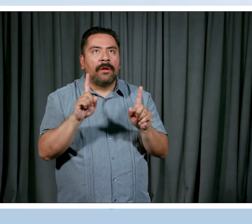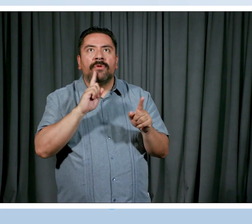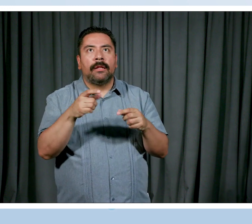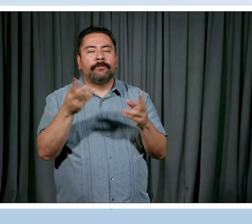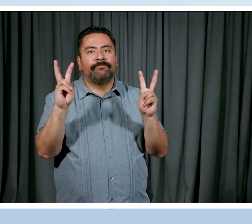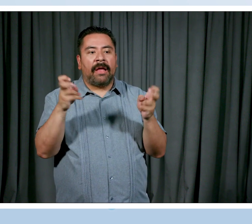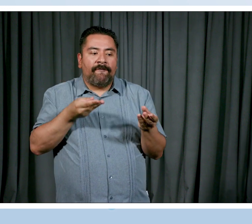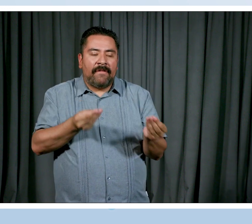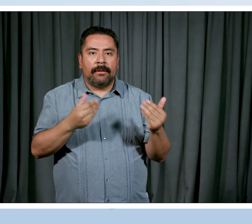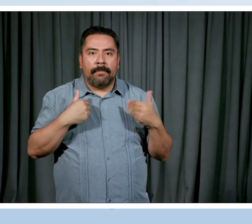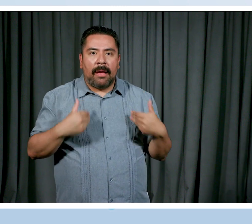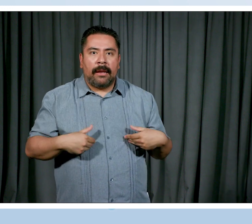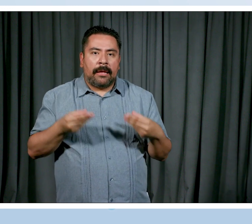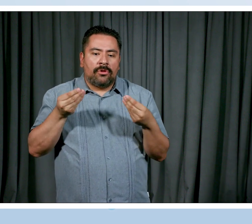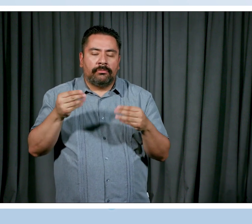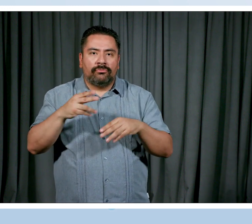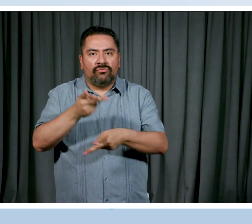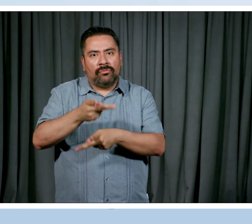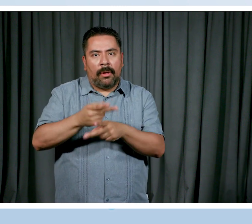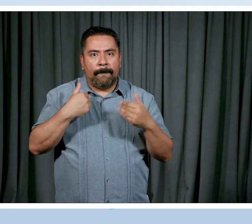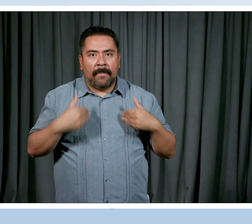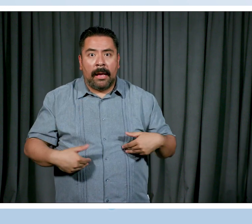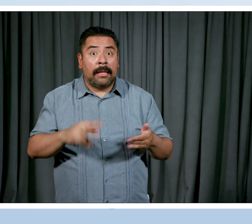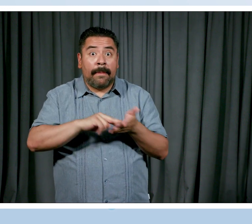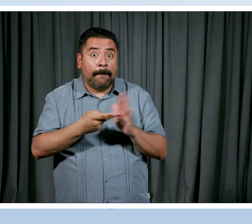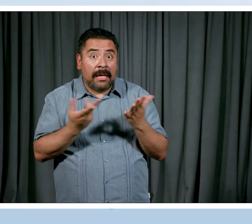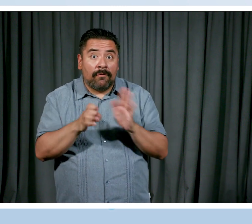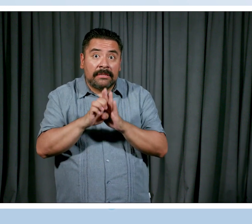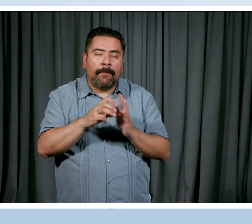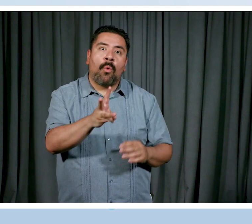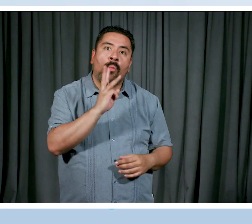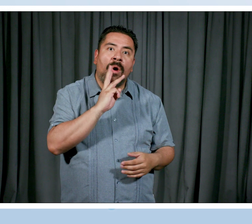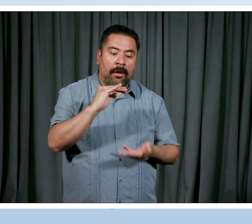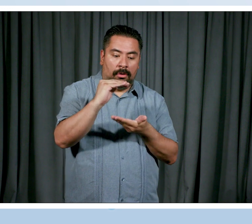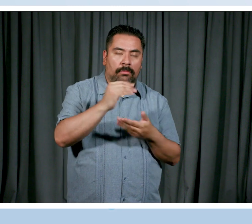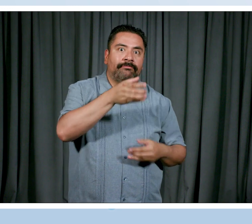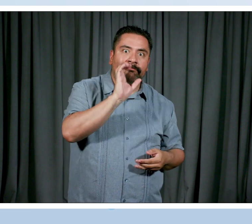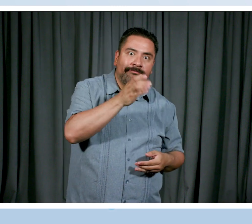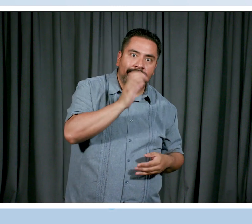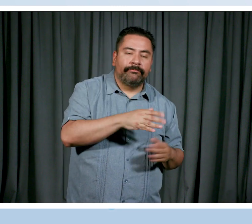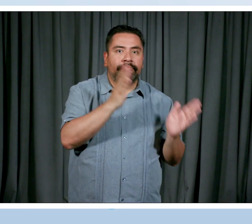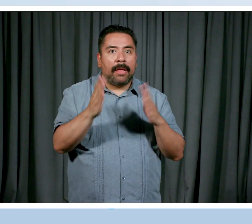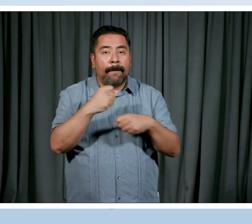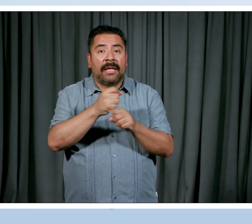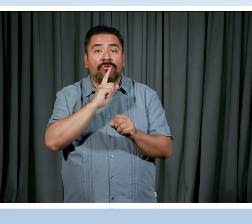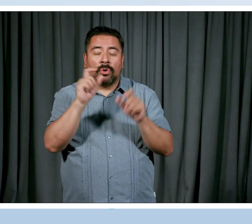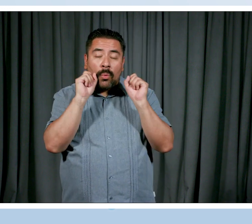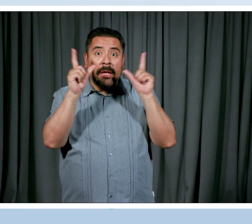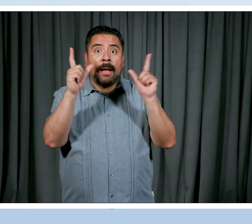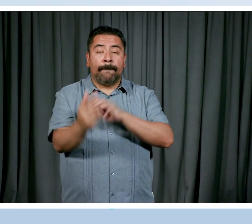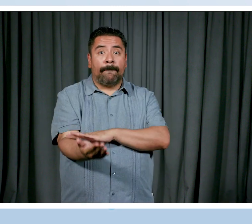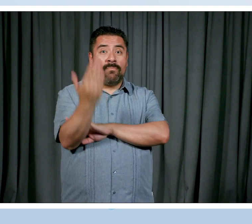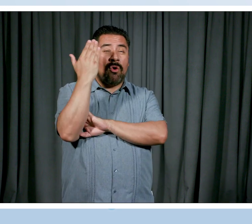your body and nourishing your body. So what that could mean is always having a water bottle with you. It can mean making sure that you're waking up in the morning